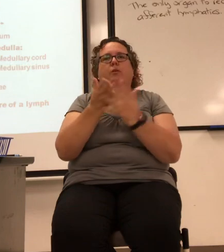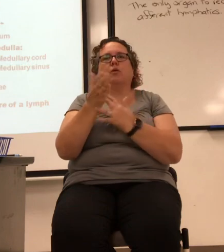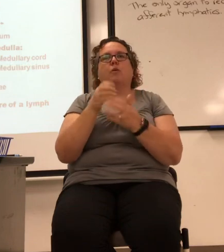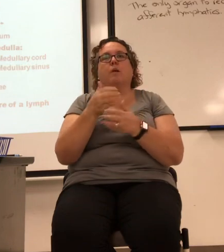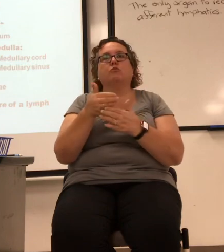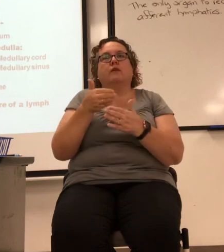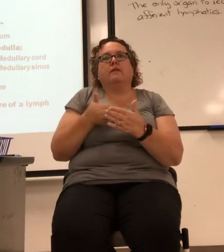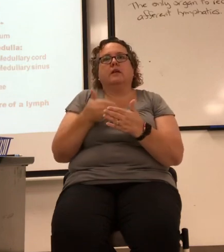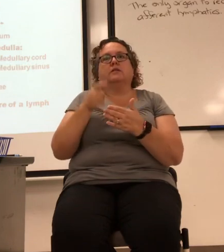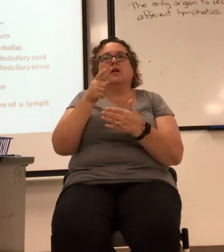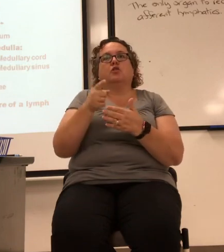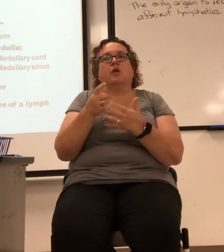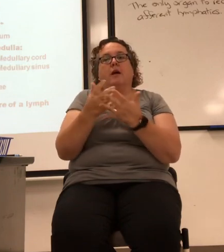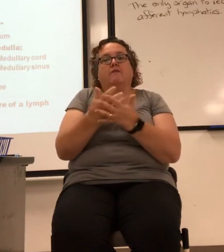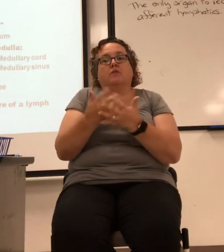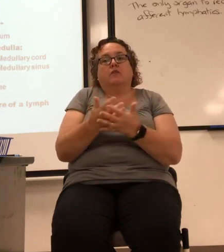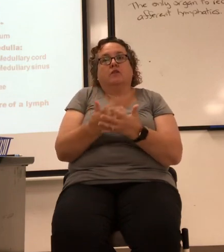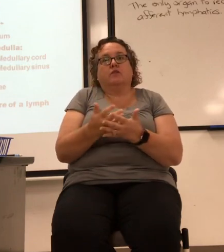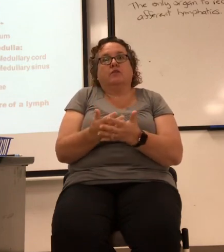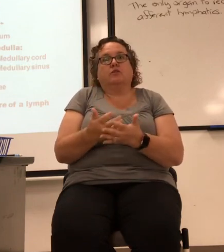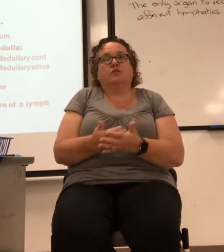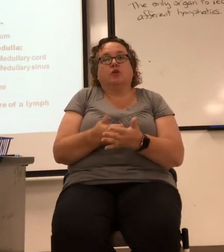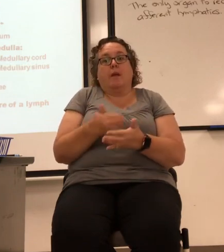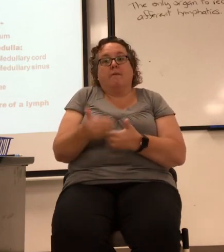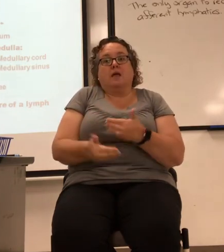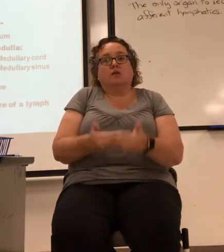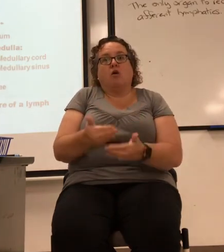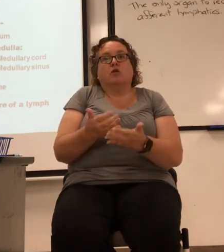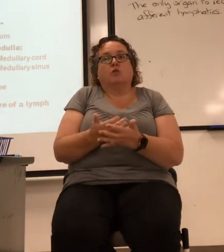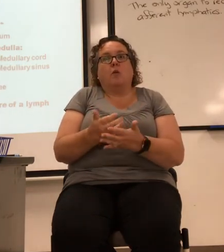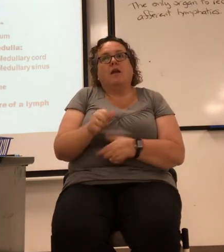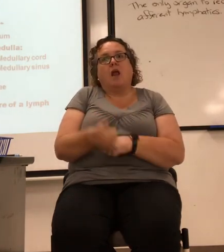and you're going to pass it on to another lymph node that's after you.